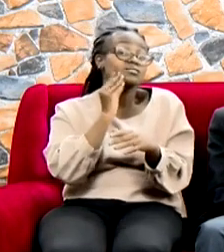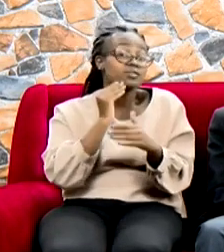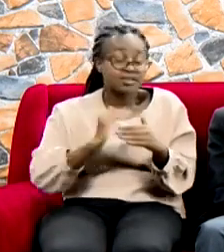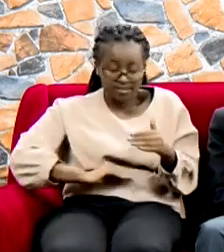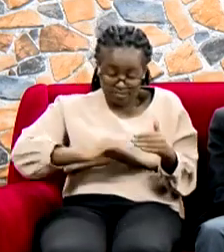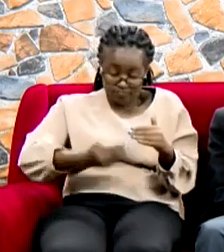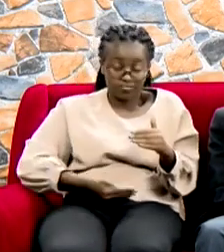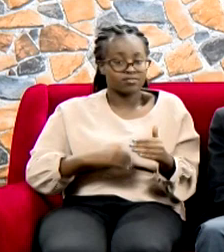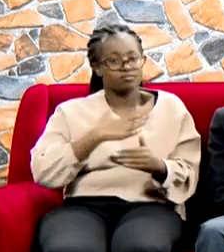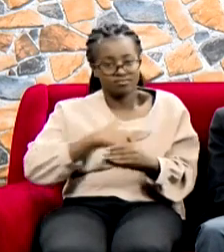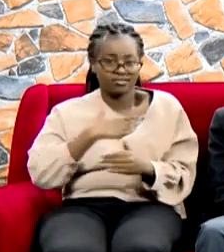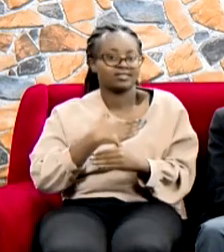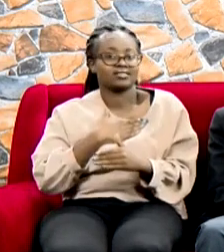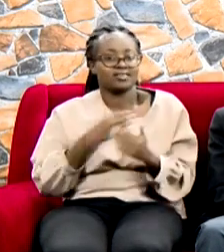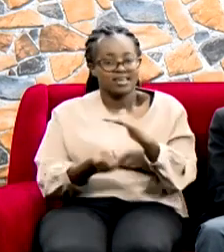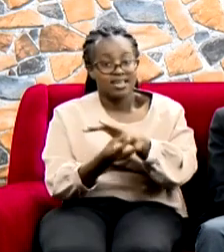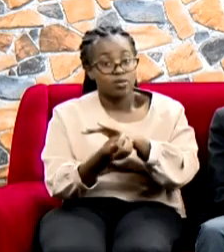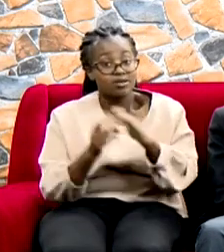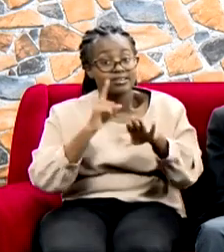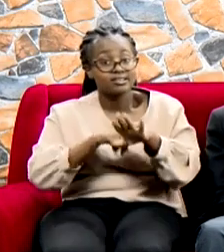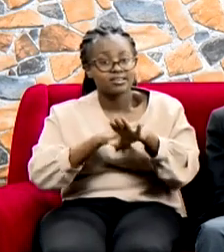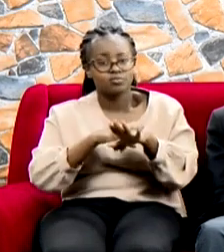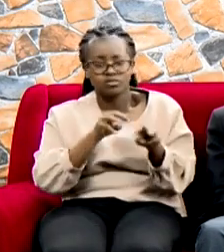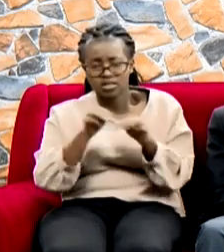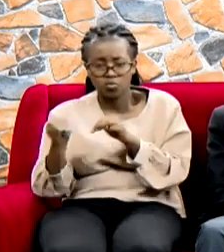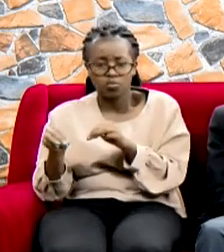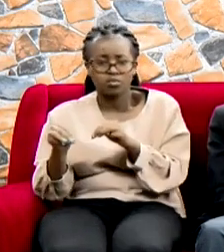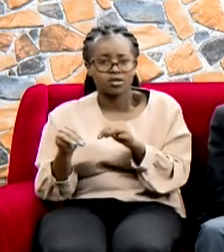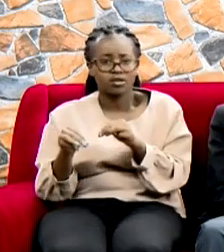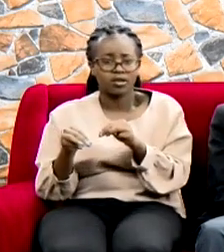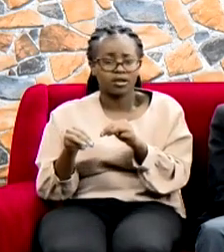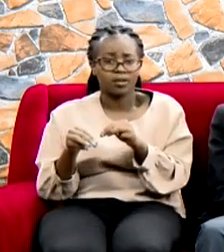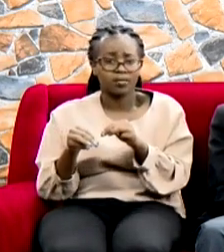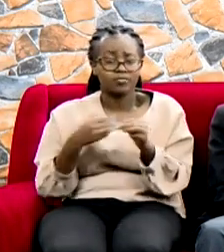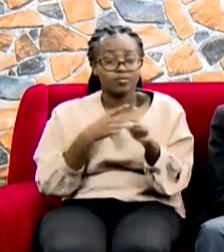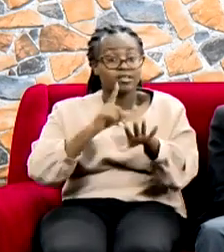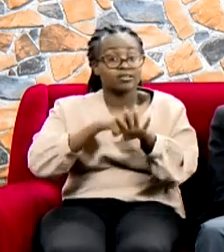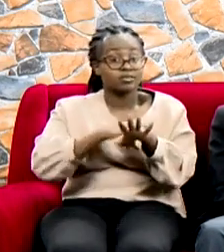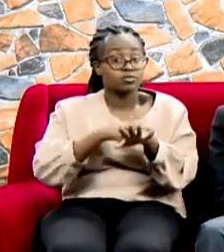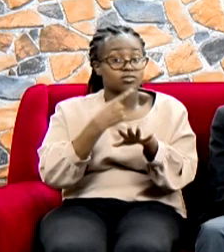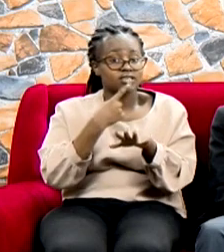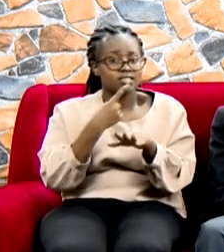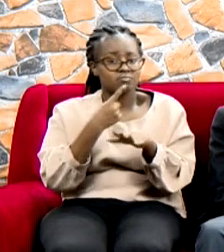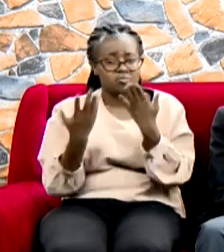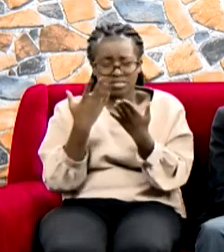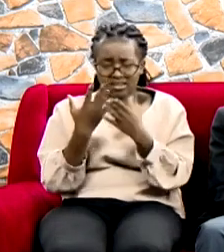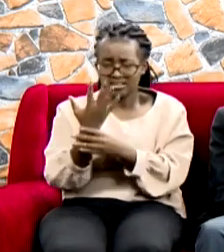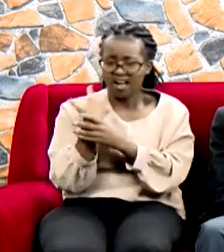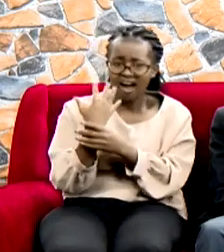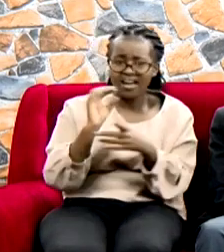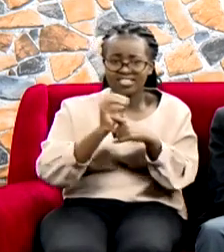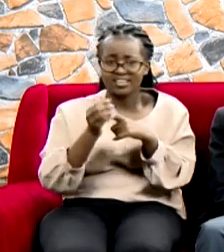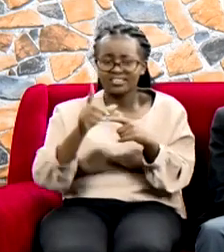a child, kindly explain when you say fetal movement, is it the there is that time you're like, iyo ni mkono, iyo ni